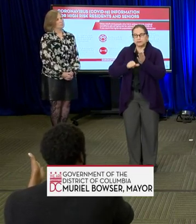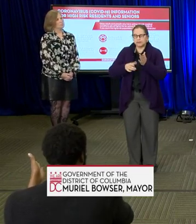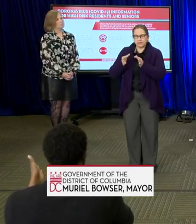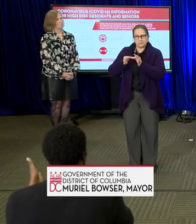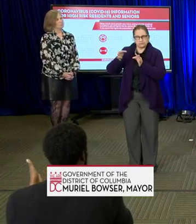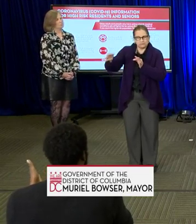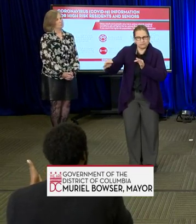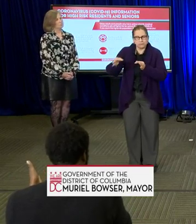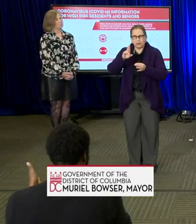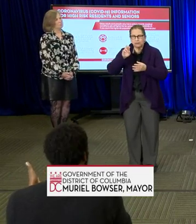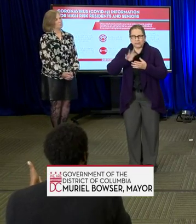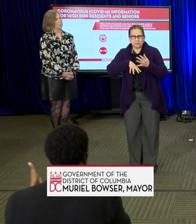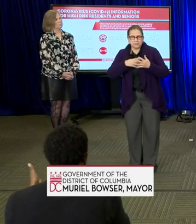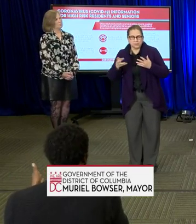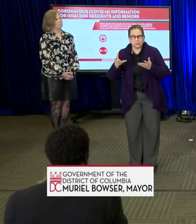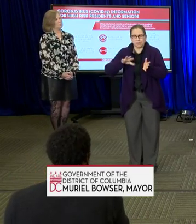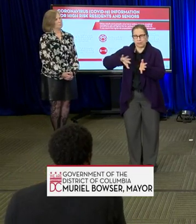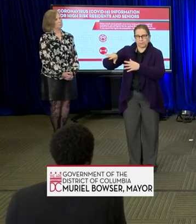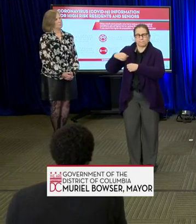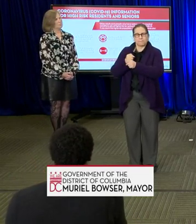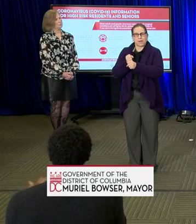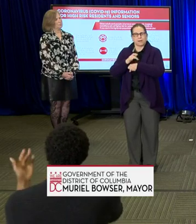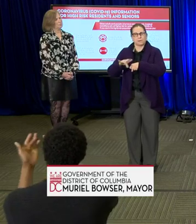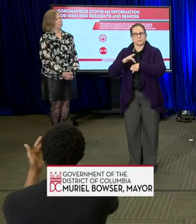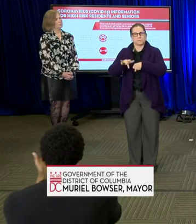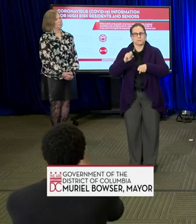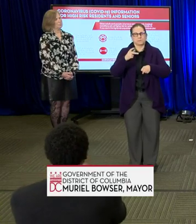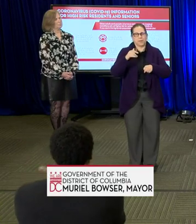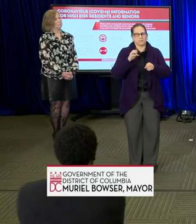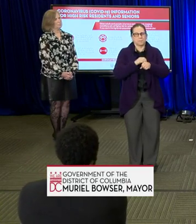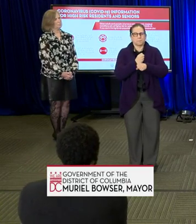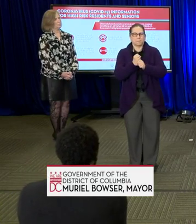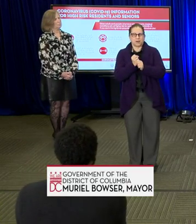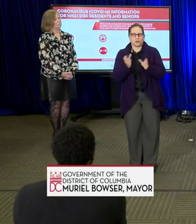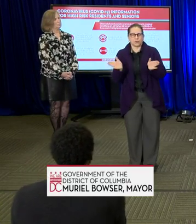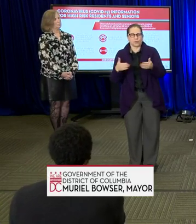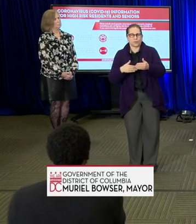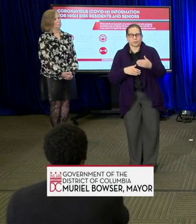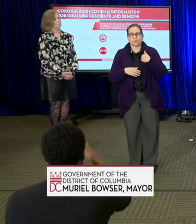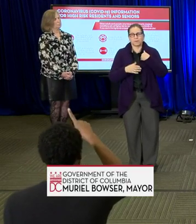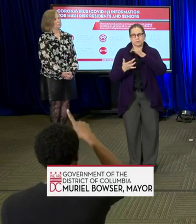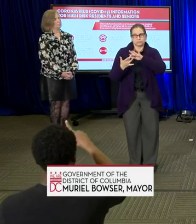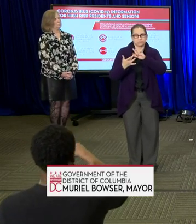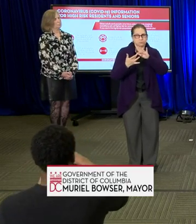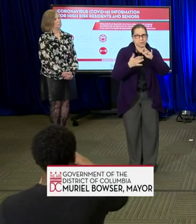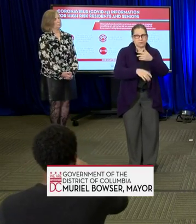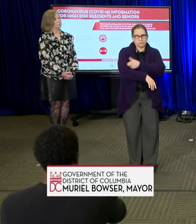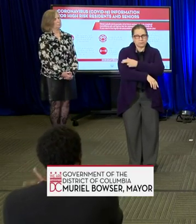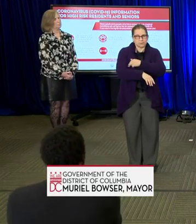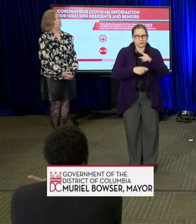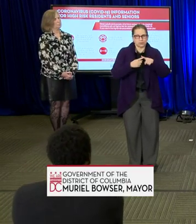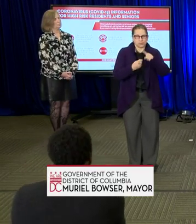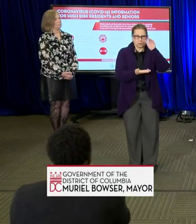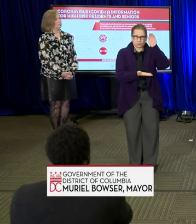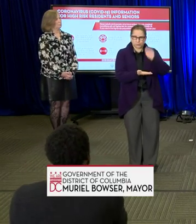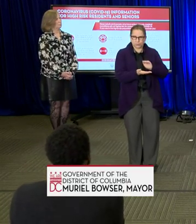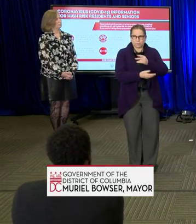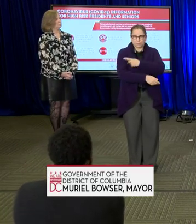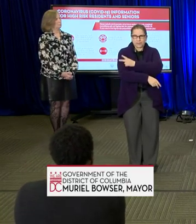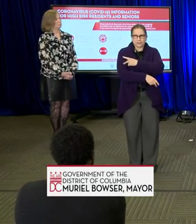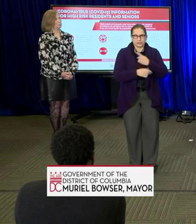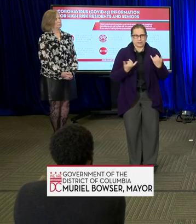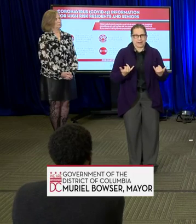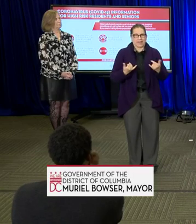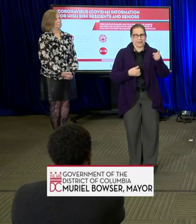proactive in reaching out to our hospitals to make sure that we are decreasing the number of patients in hospitals to prepare for